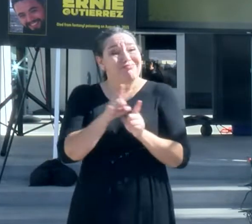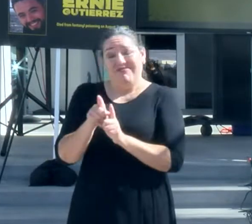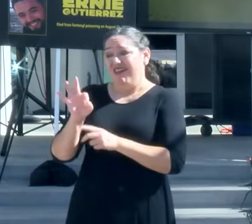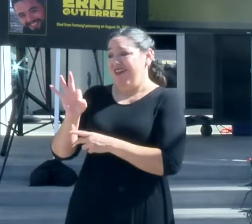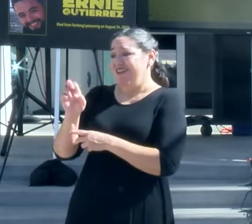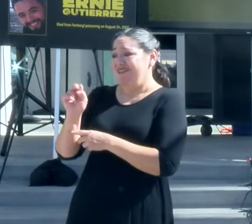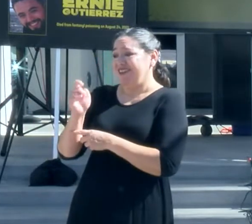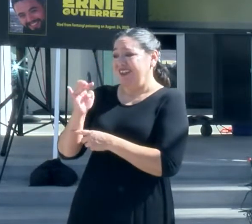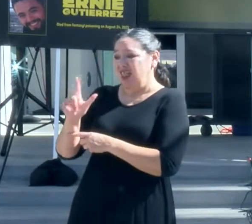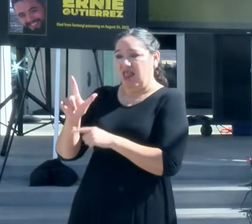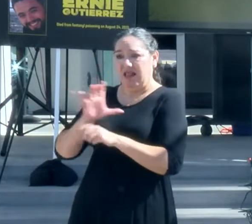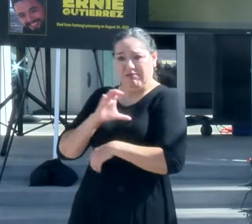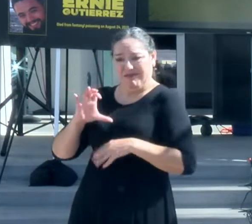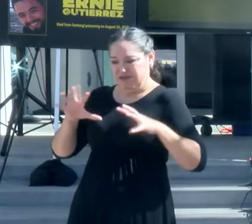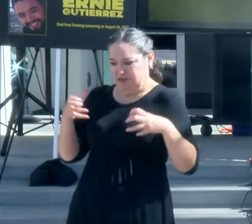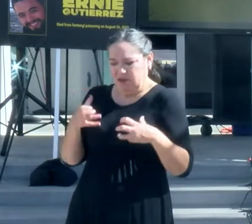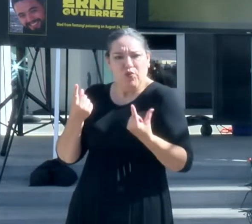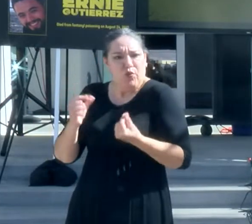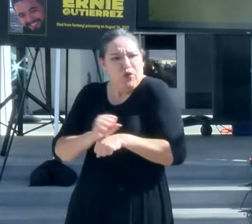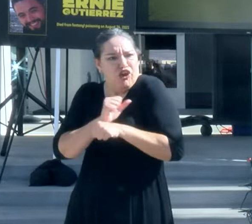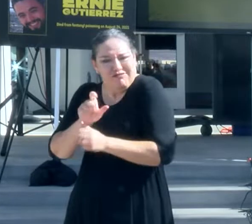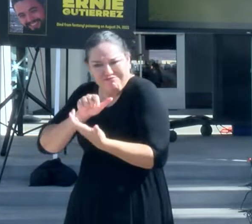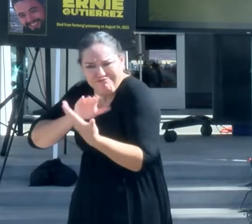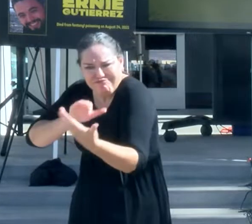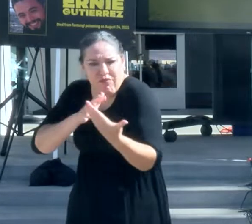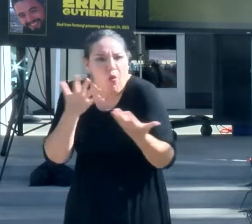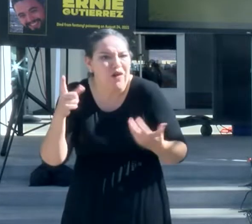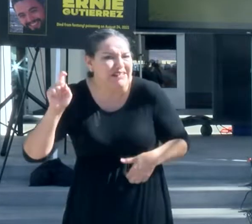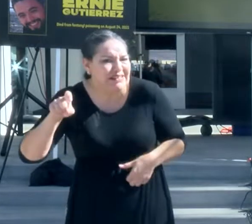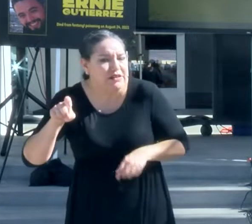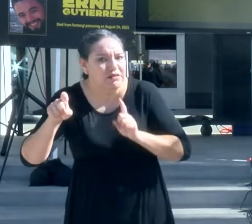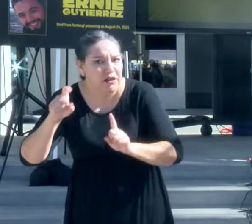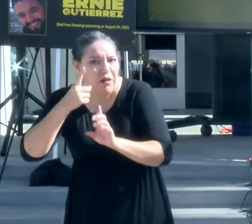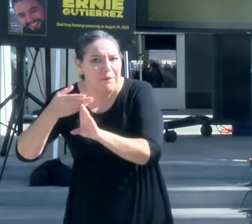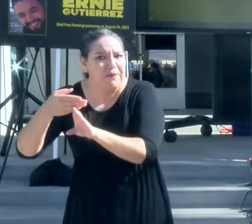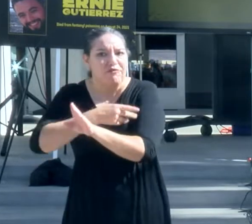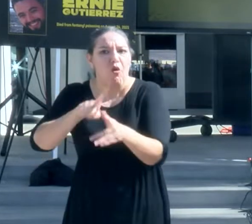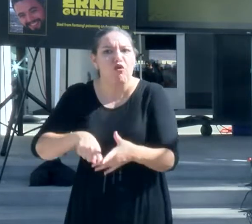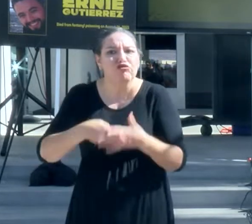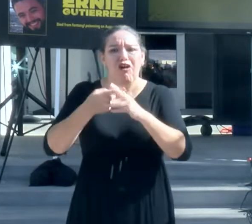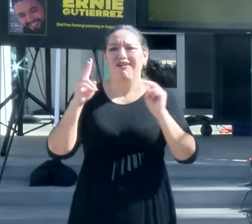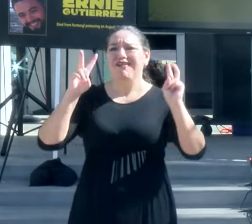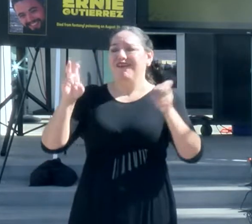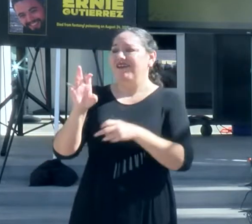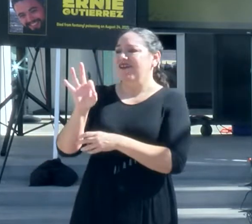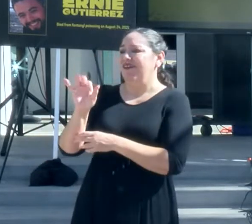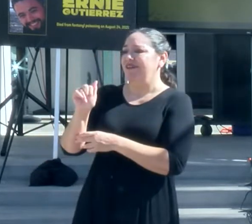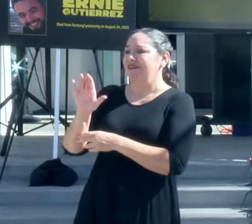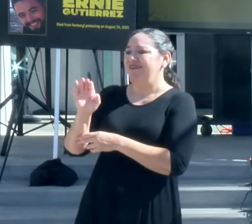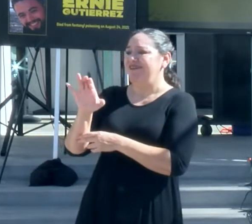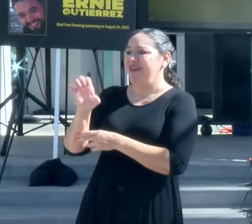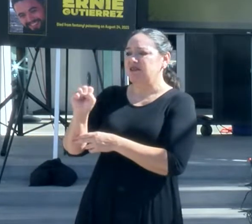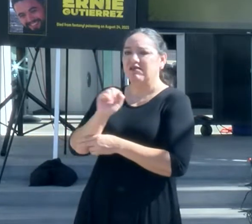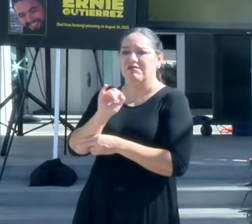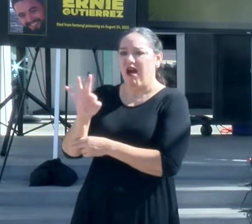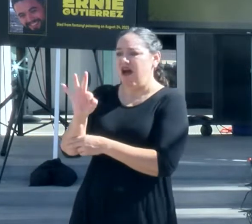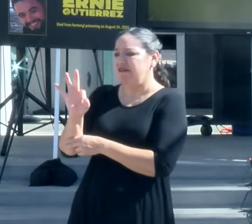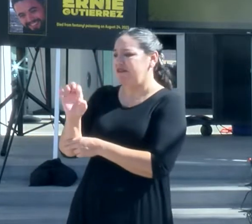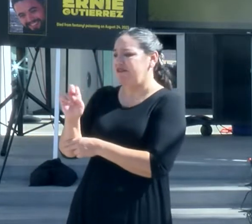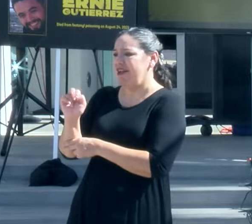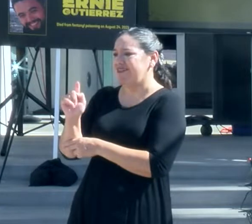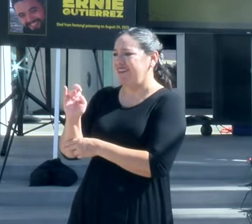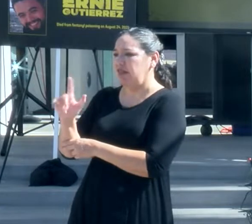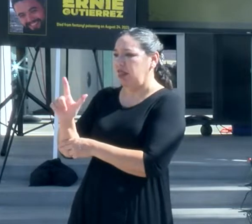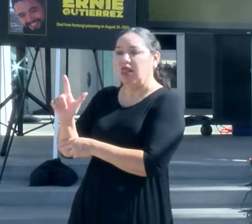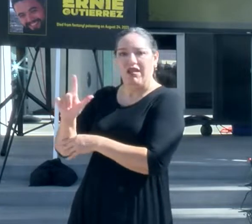working together to address needs. Before I unveil the Faces of Fentanyl campaign, it's important to note how the data